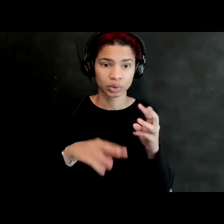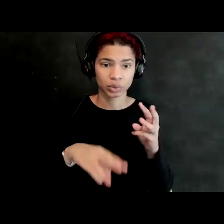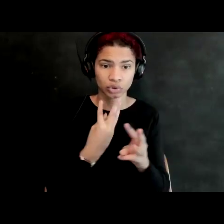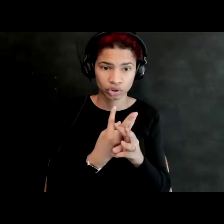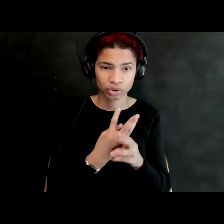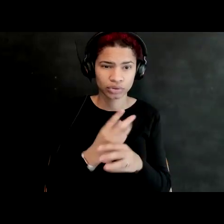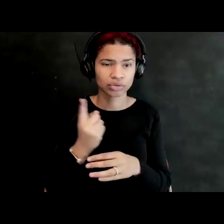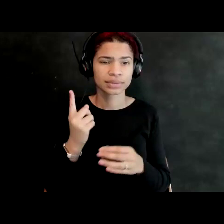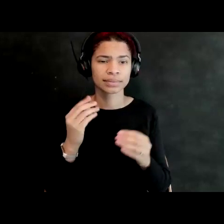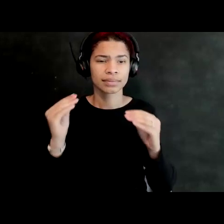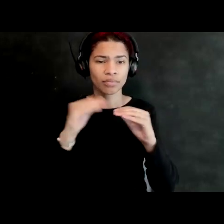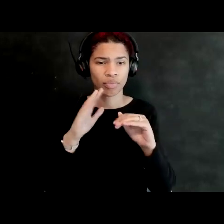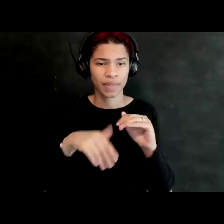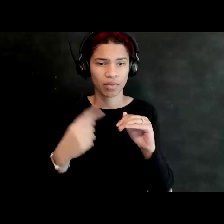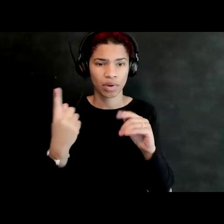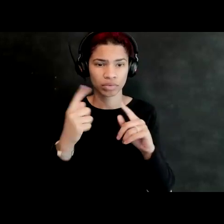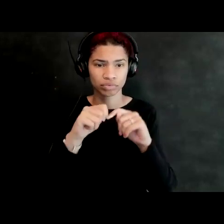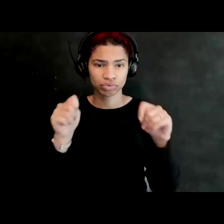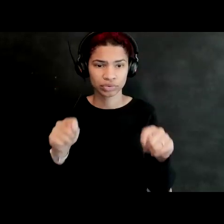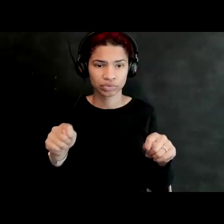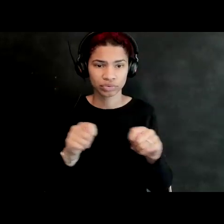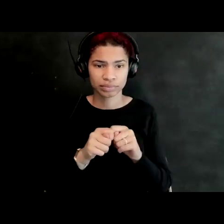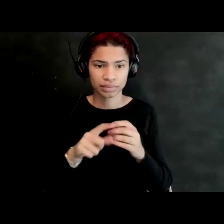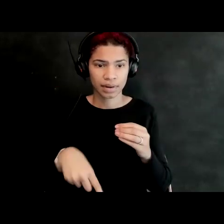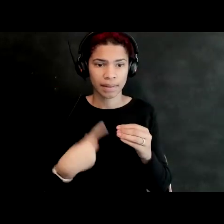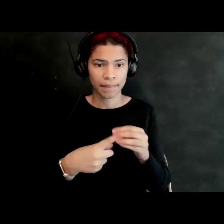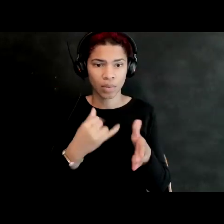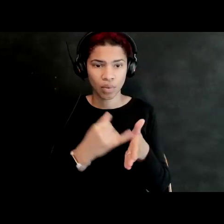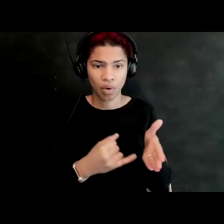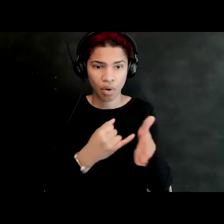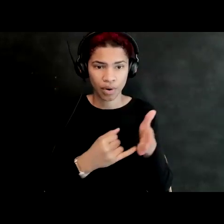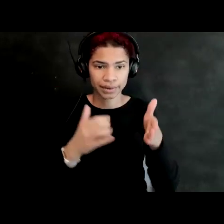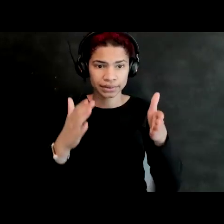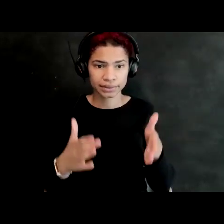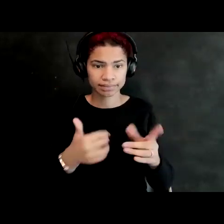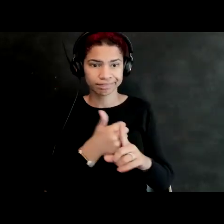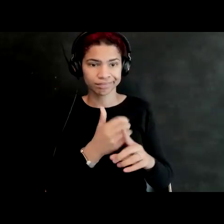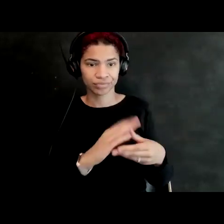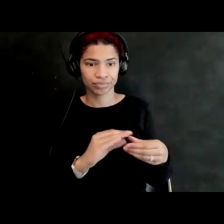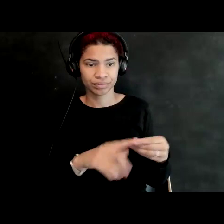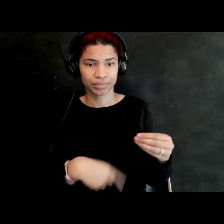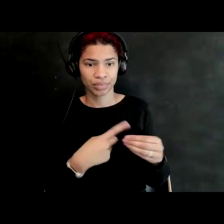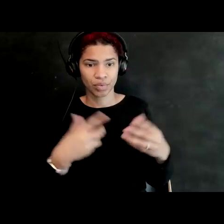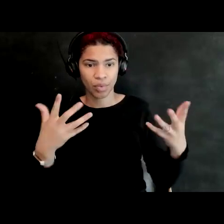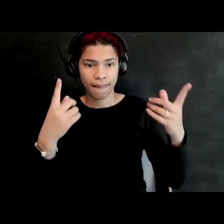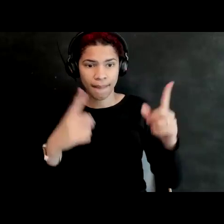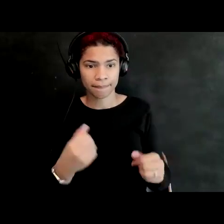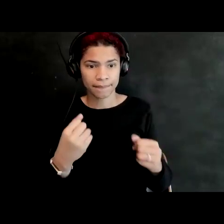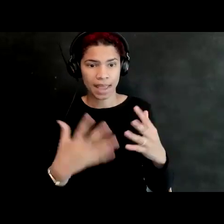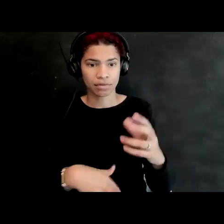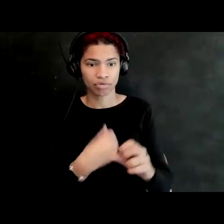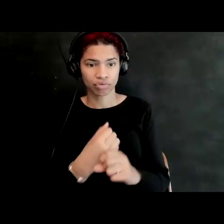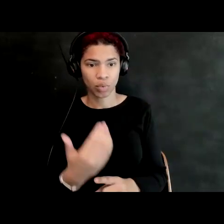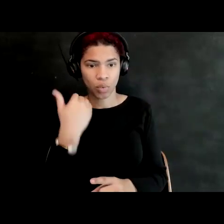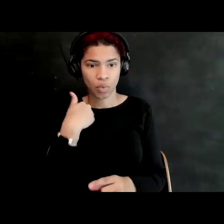just beyond this one transcript about an artist recounting something that happened many years ago in his life